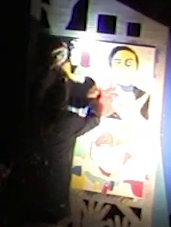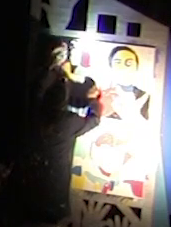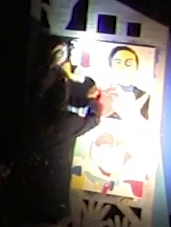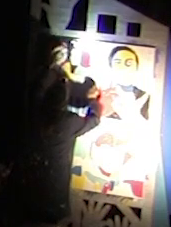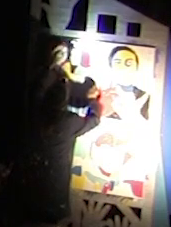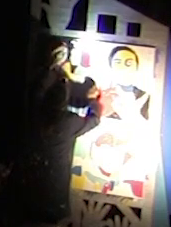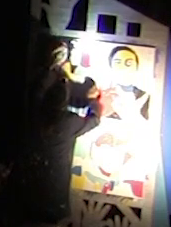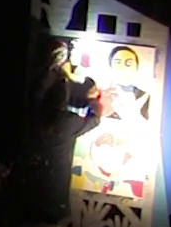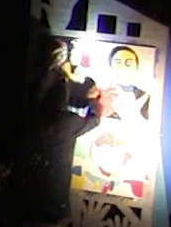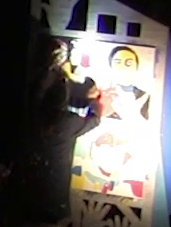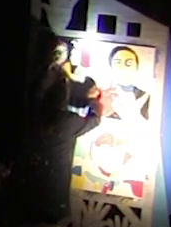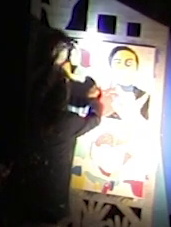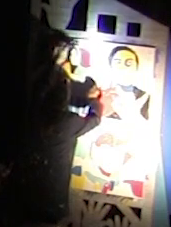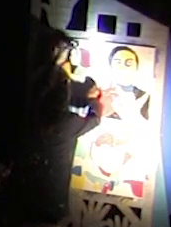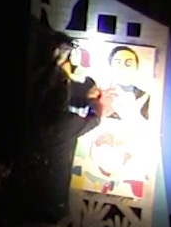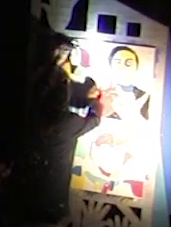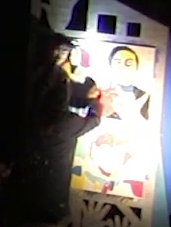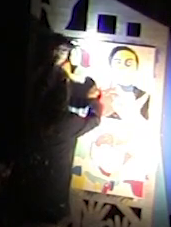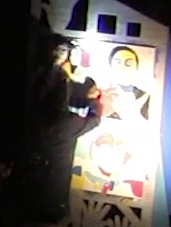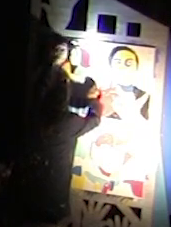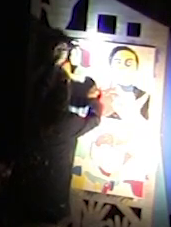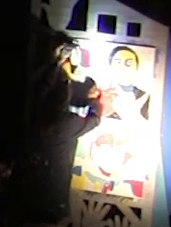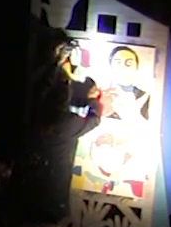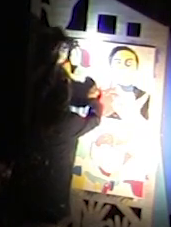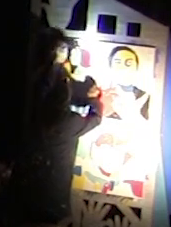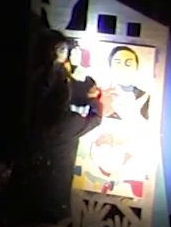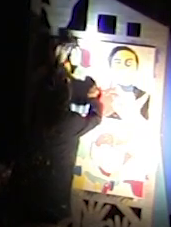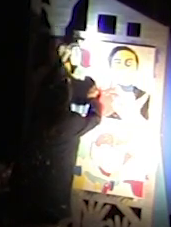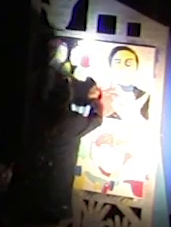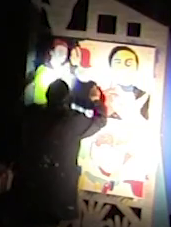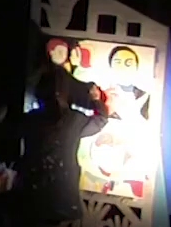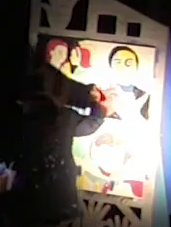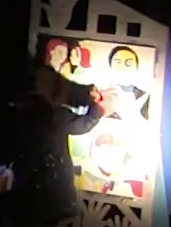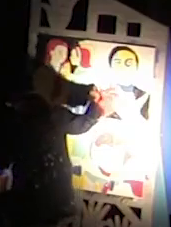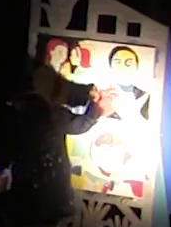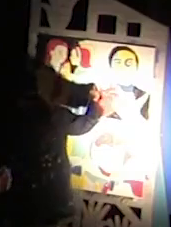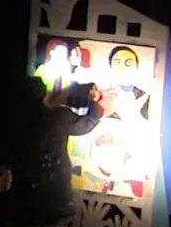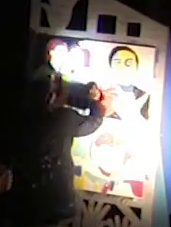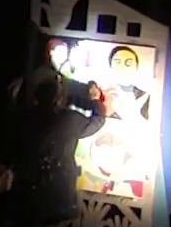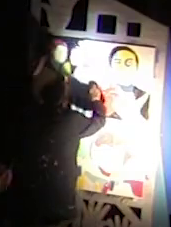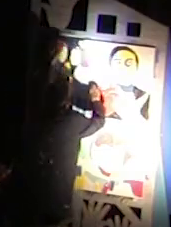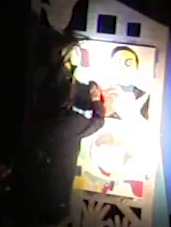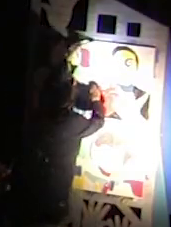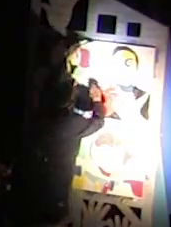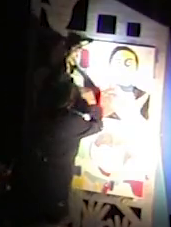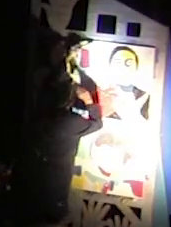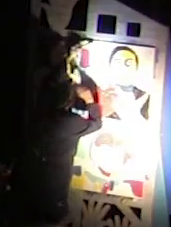Okay, so I was looking for something. Can you show me? Oh, is that where? Okay. Hearing deaf. We saw them walking by.